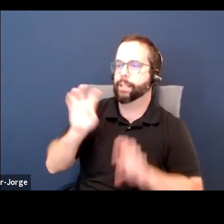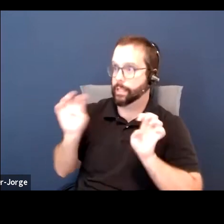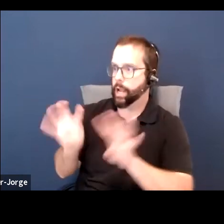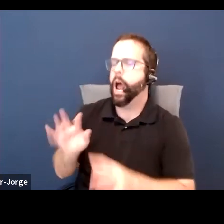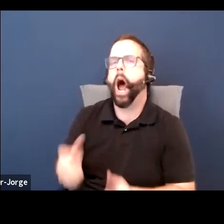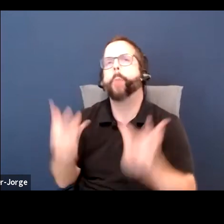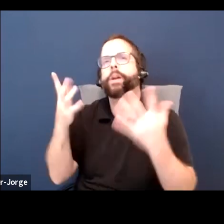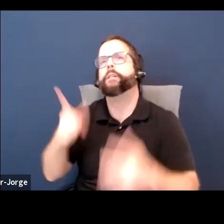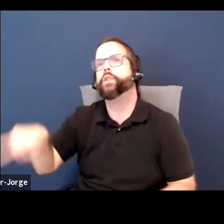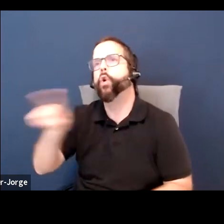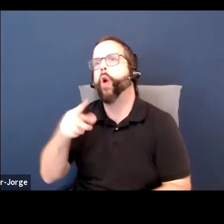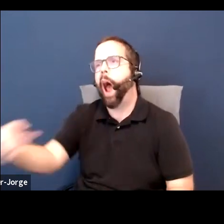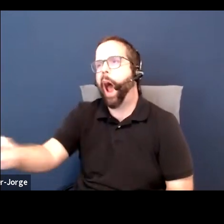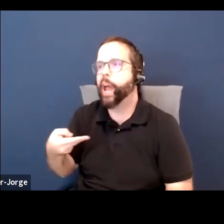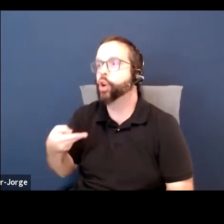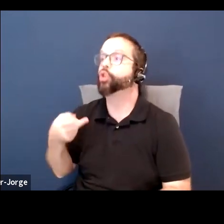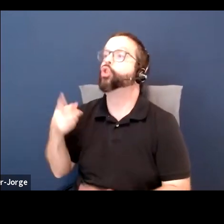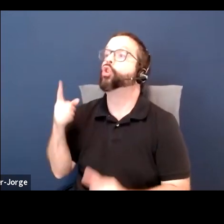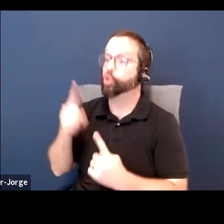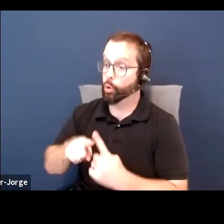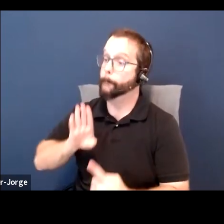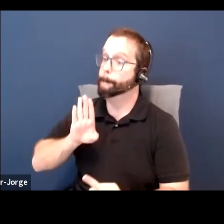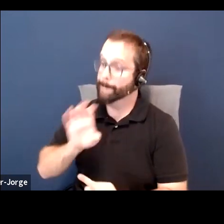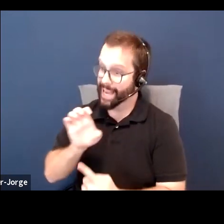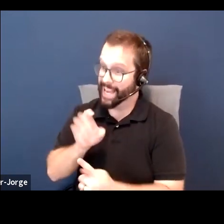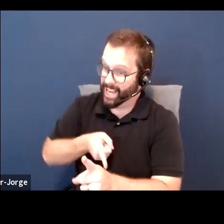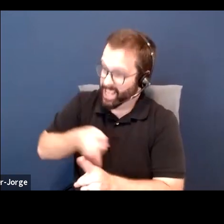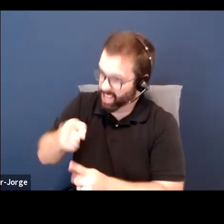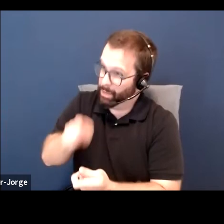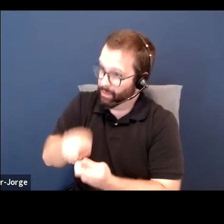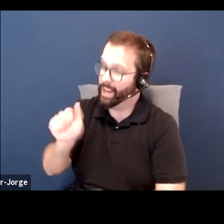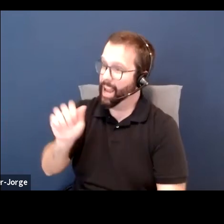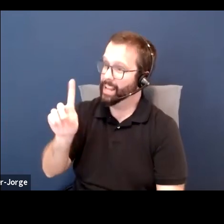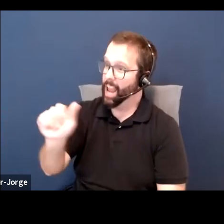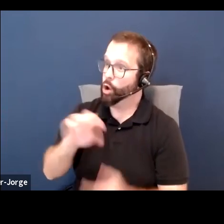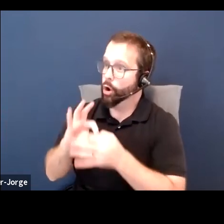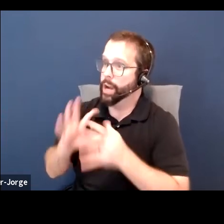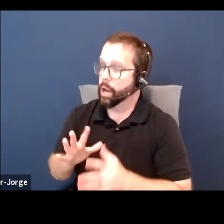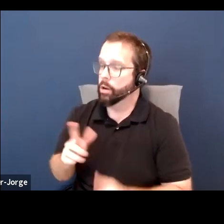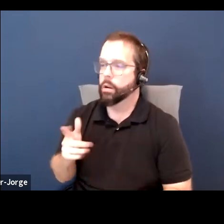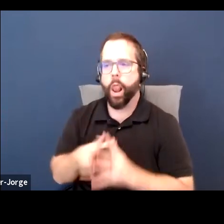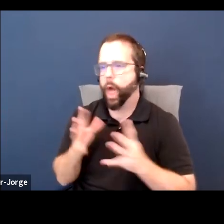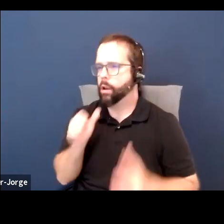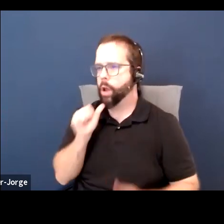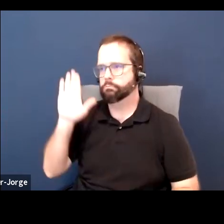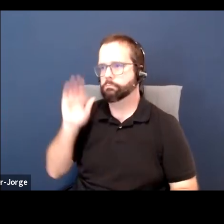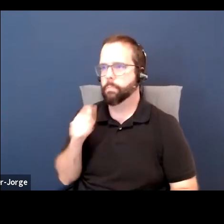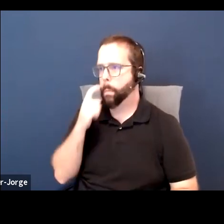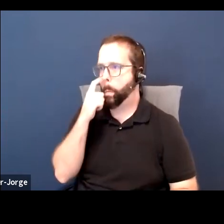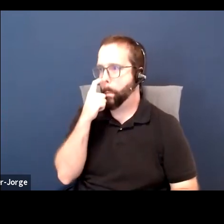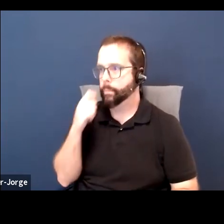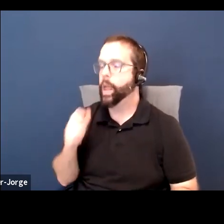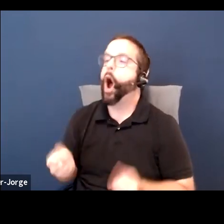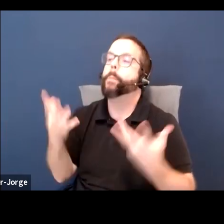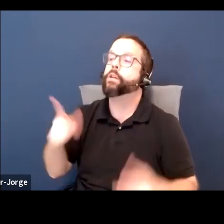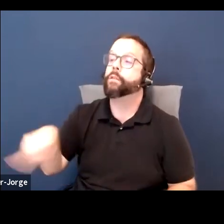not very many people raise their hands. And then they ask again, how many of you came to work one day and